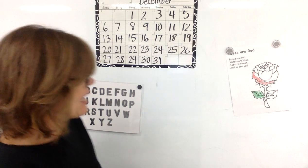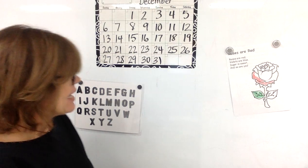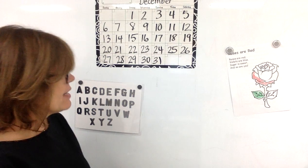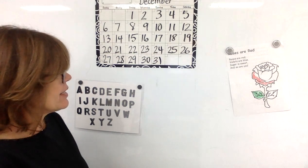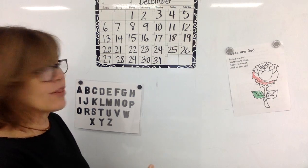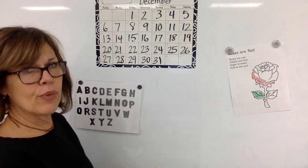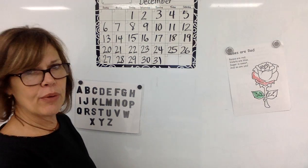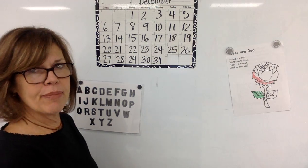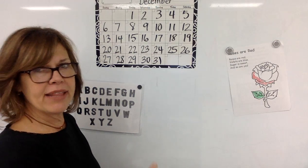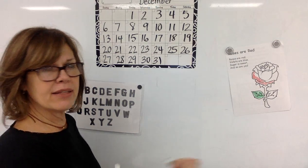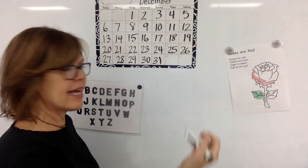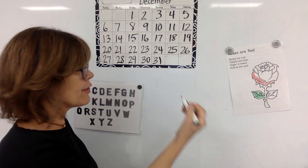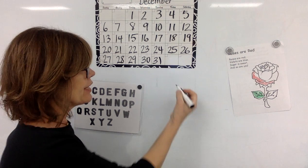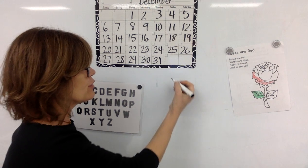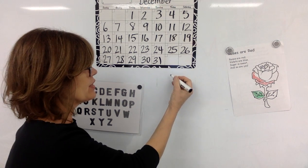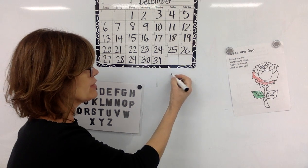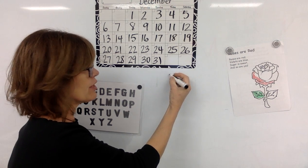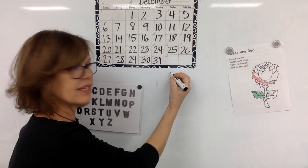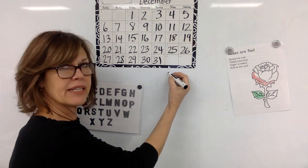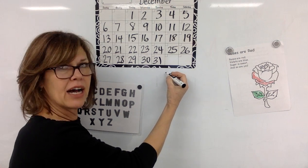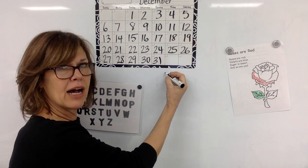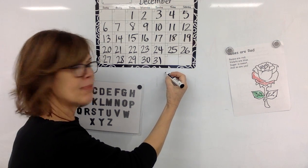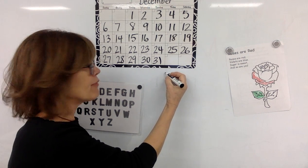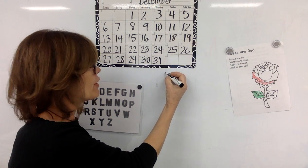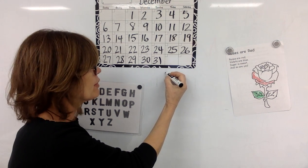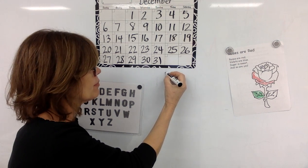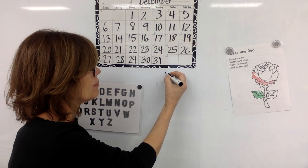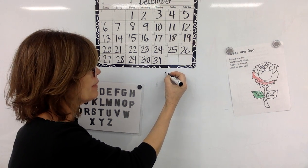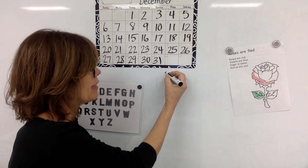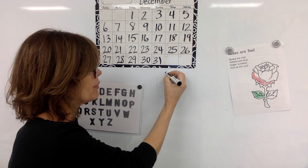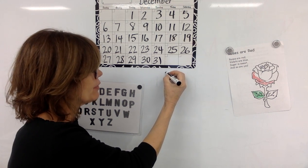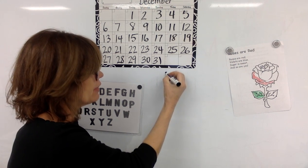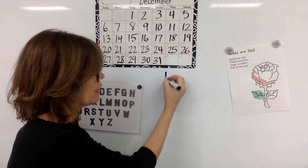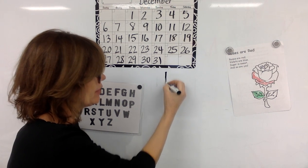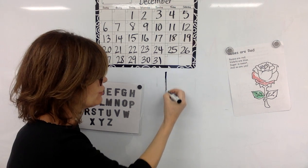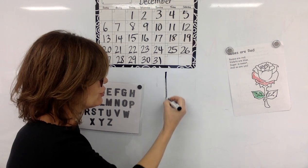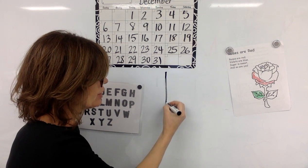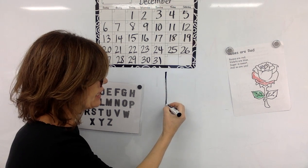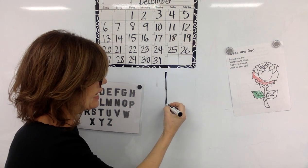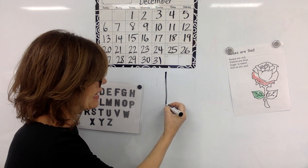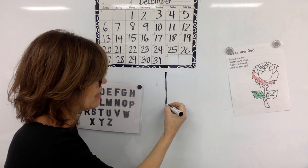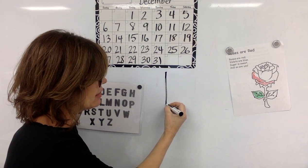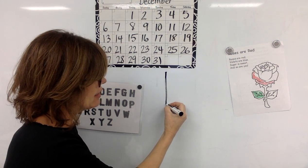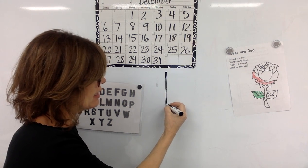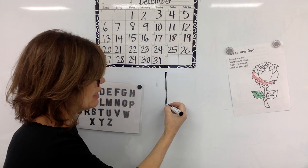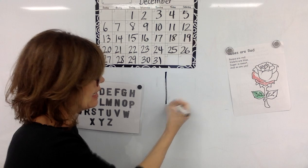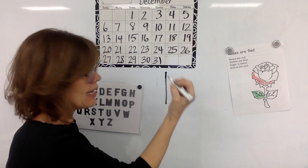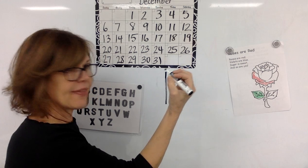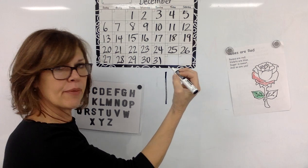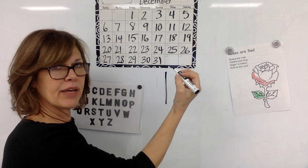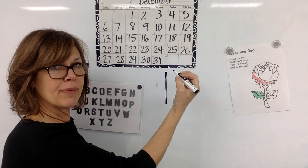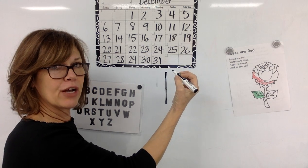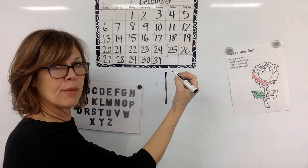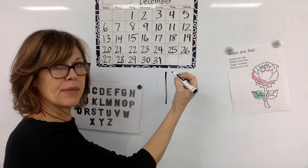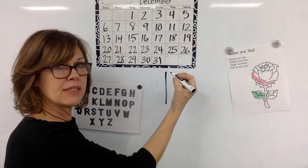And the way we make the letter is we start at the top of our paper and we go straight down. And then we pick our pencil